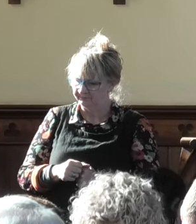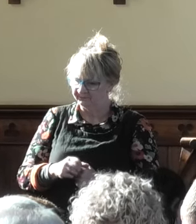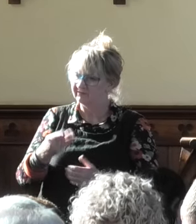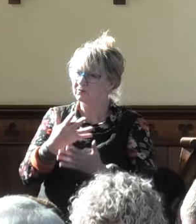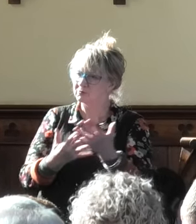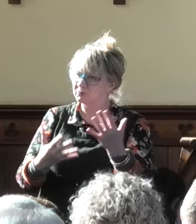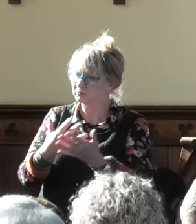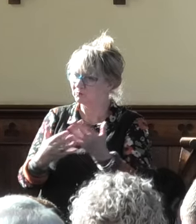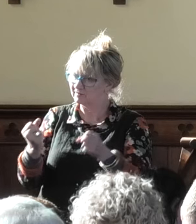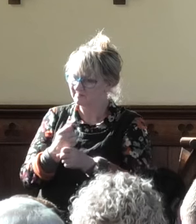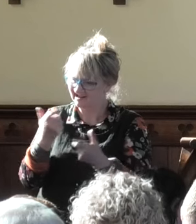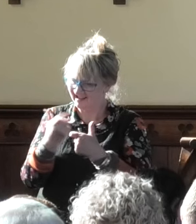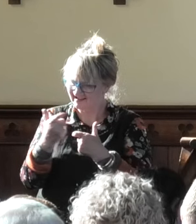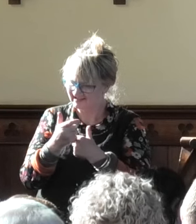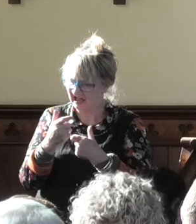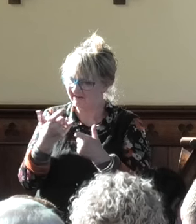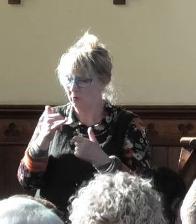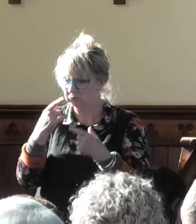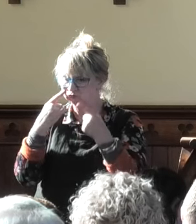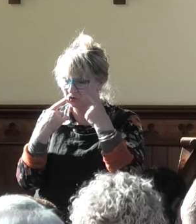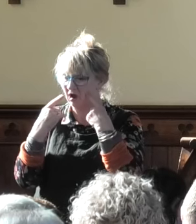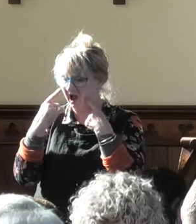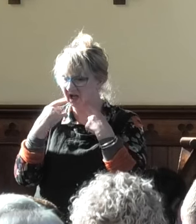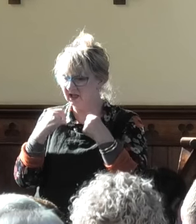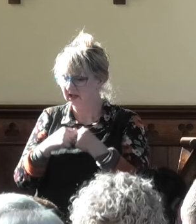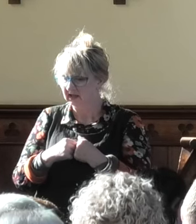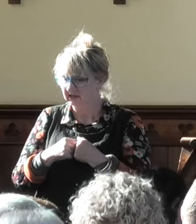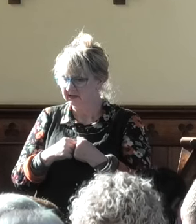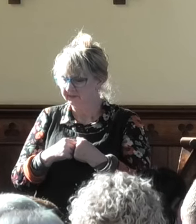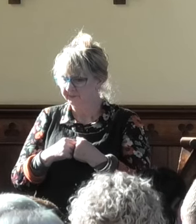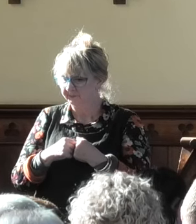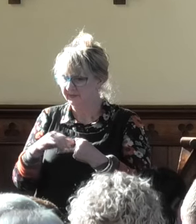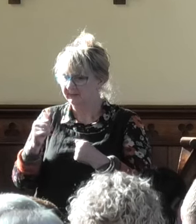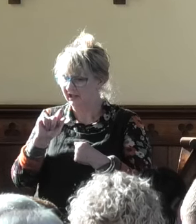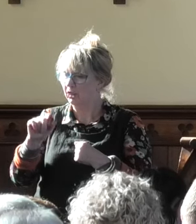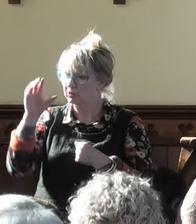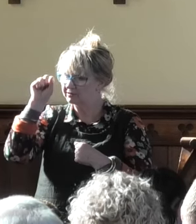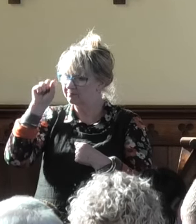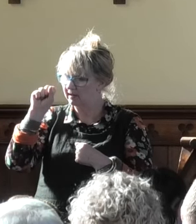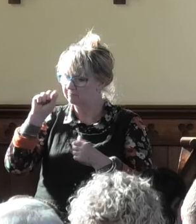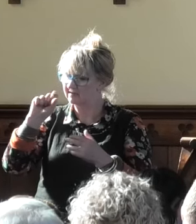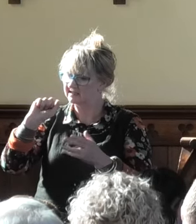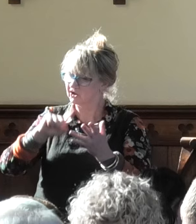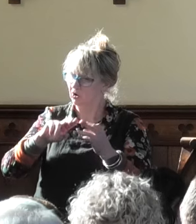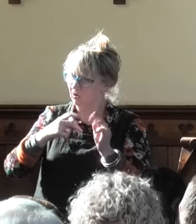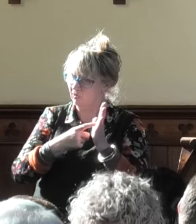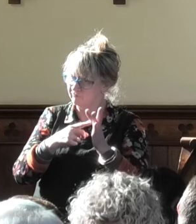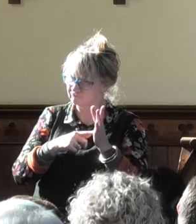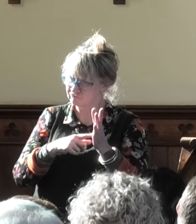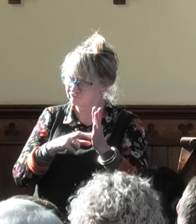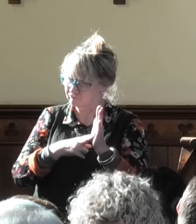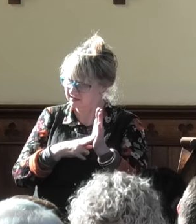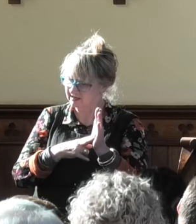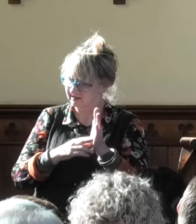the stories that have made us laugh and bring a tear to our eyes. May these memories of your servant continue to inspire us